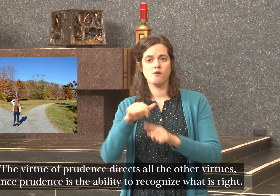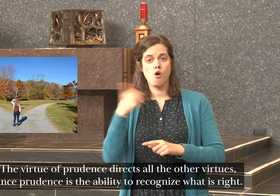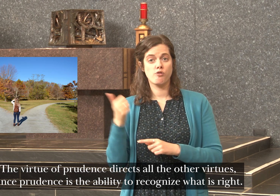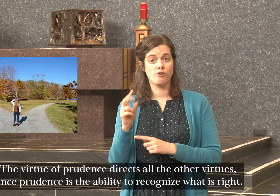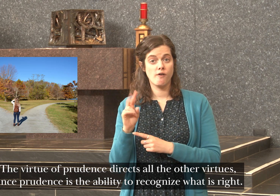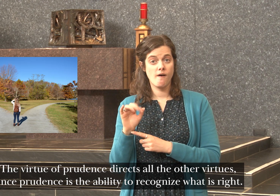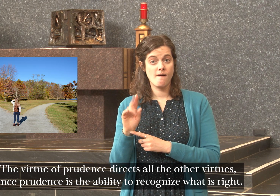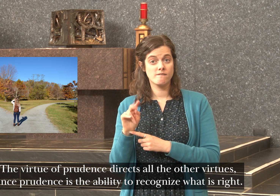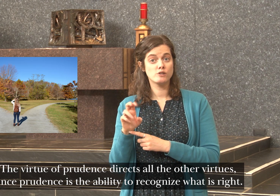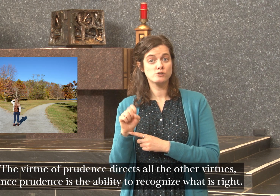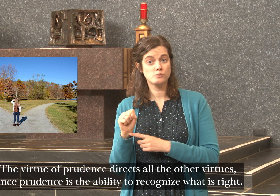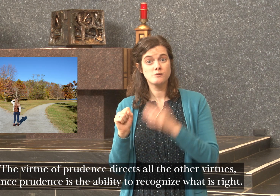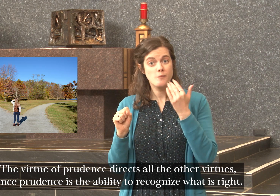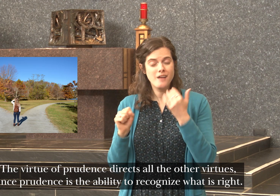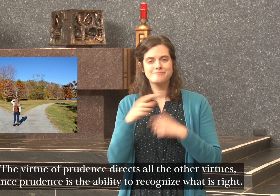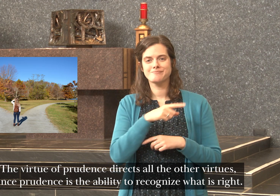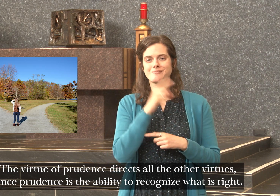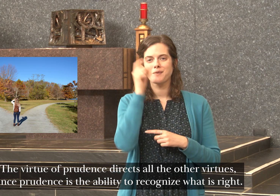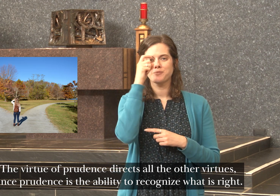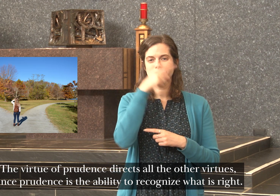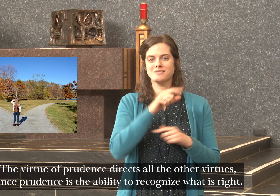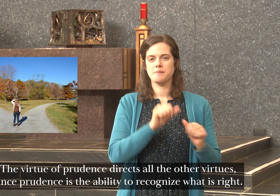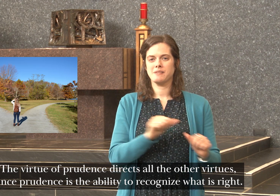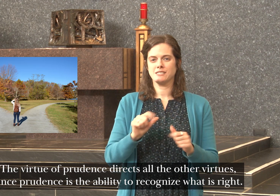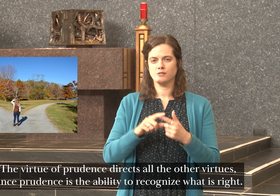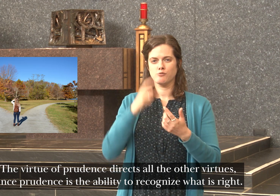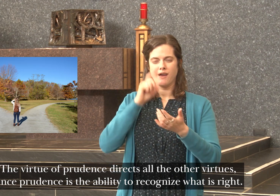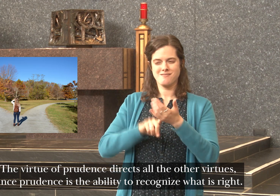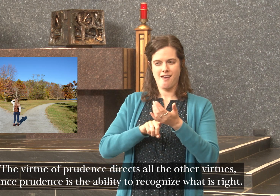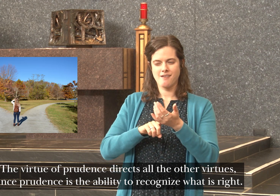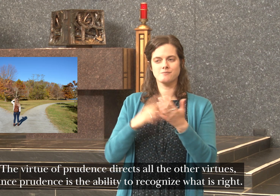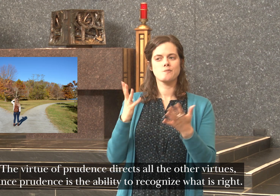ability to recognize what is right.